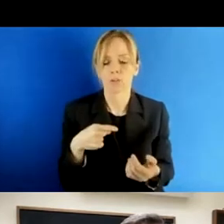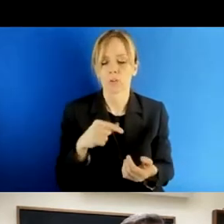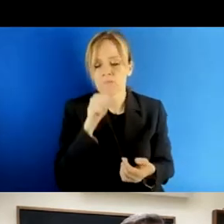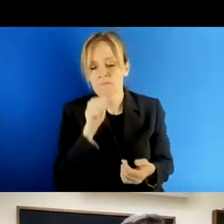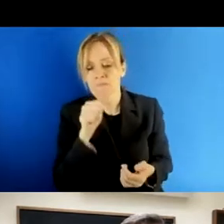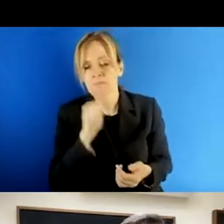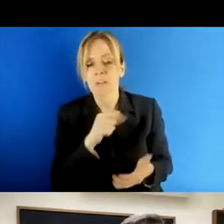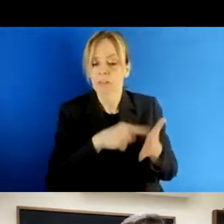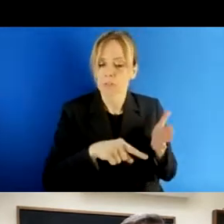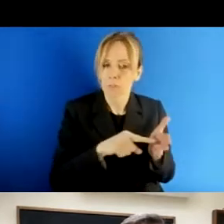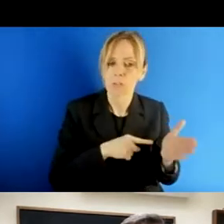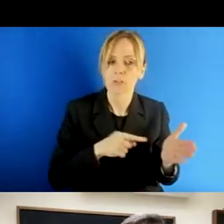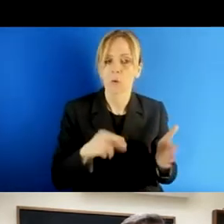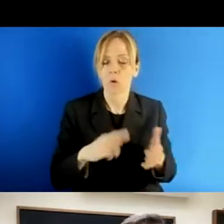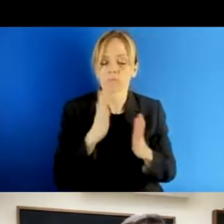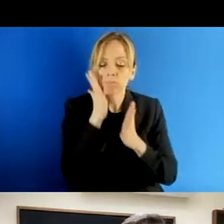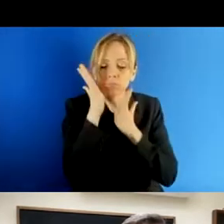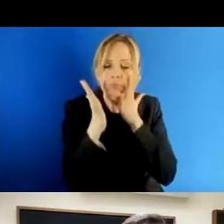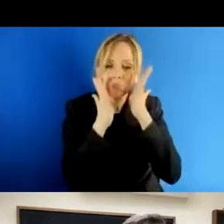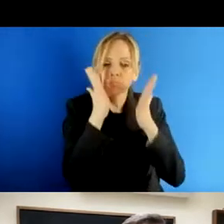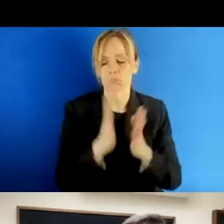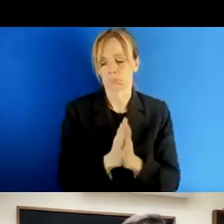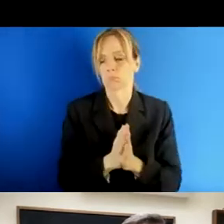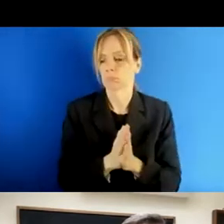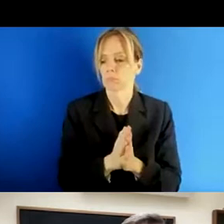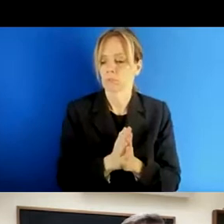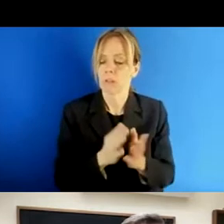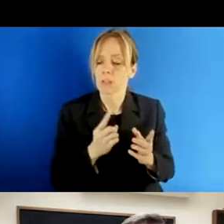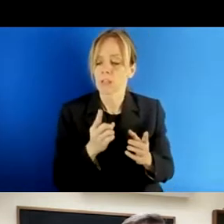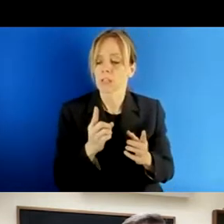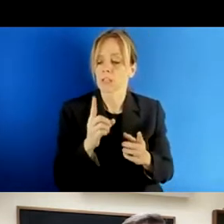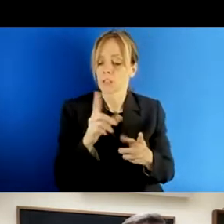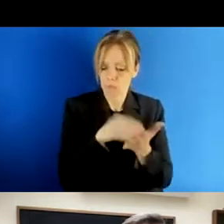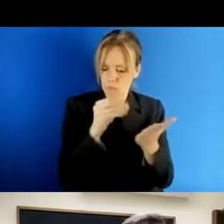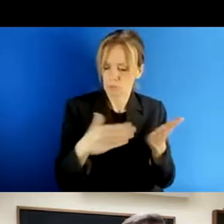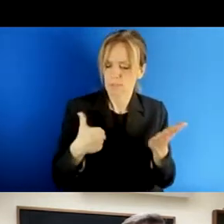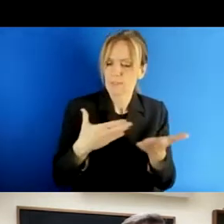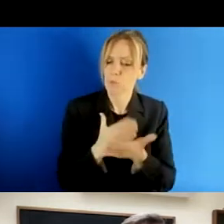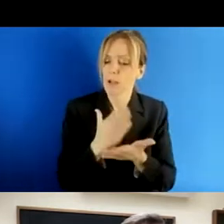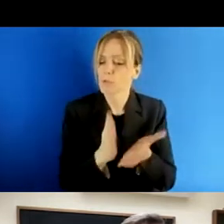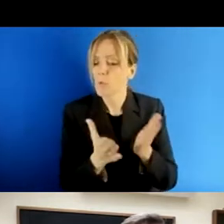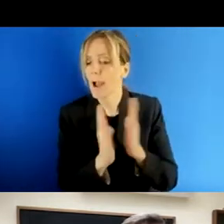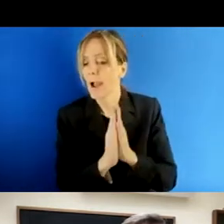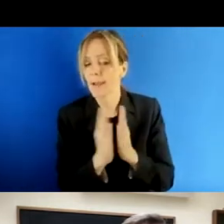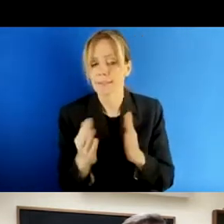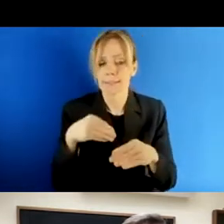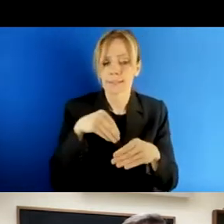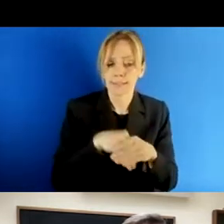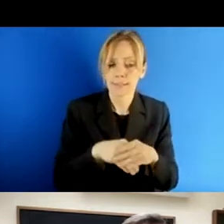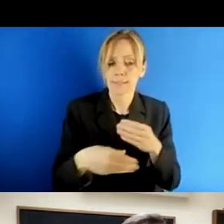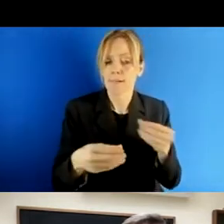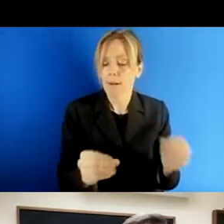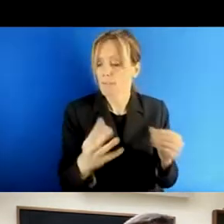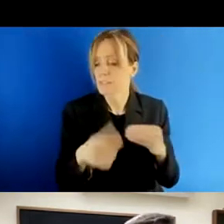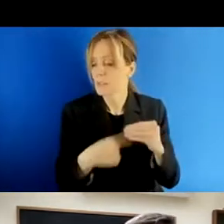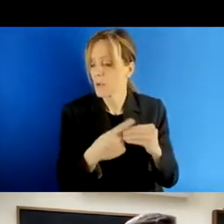dehumanized. They have a right to find out in the name of the campus that reviewed their application for admission and decided to admit them and believed that they